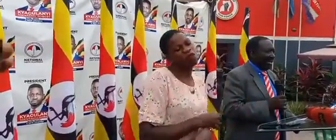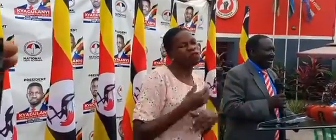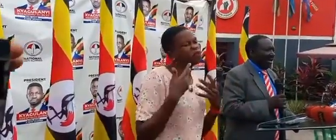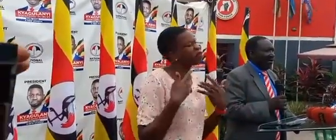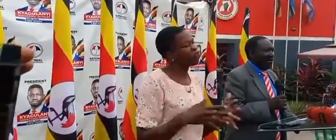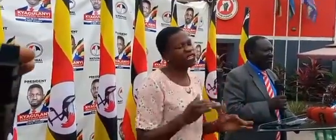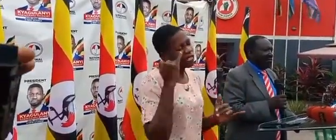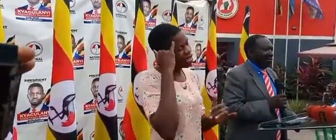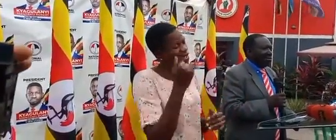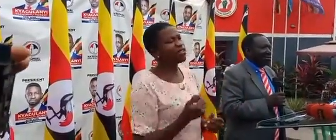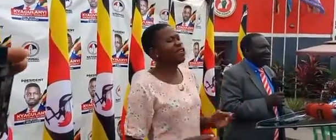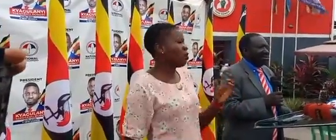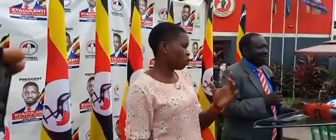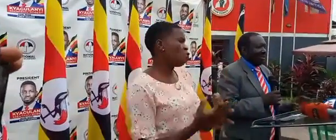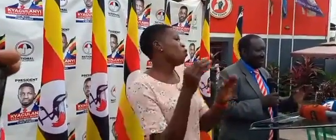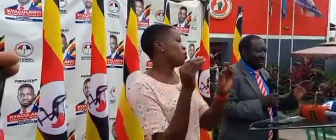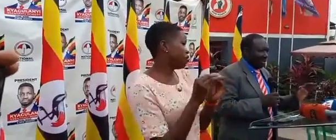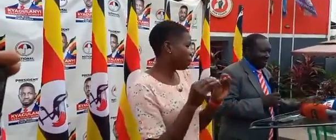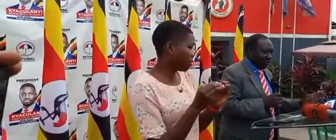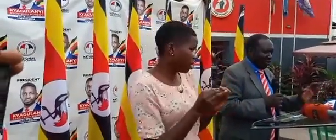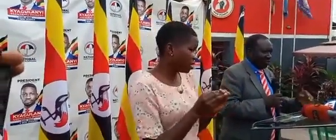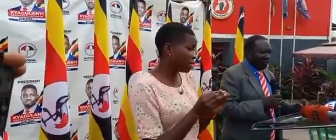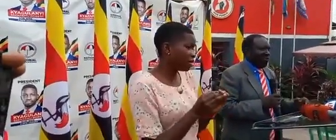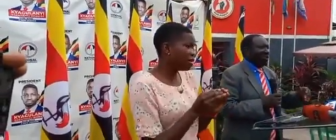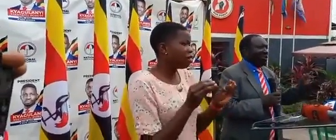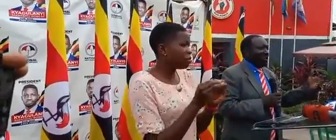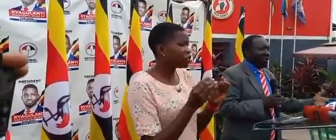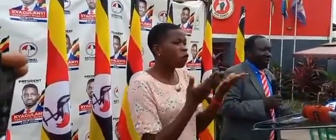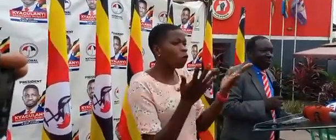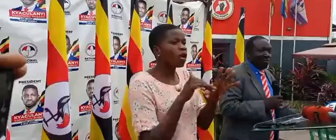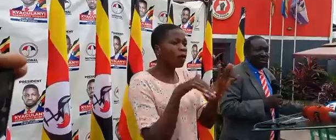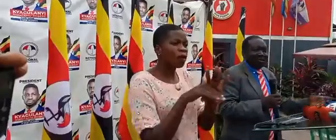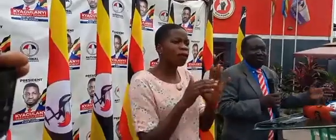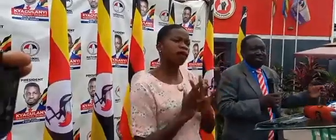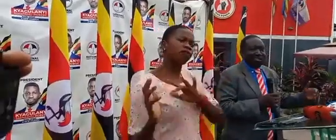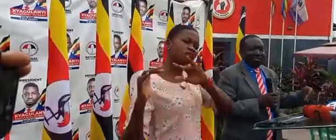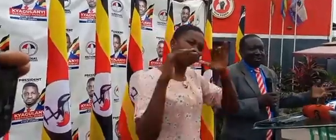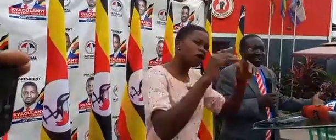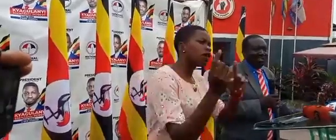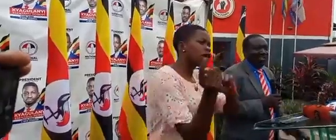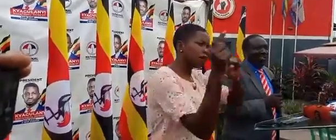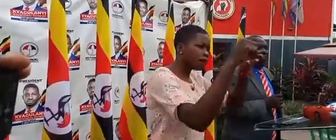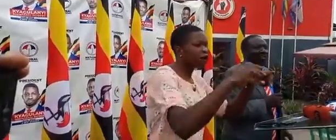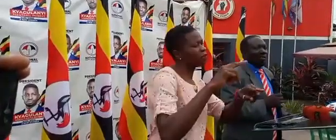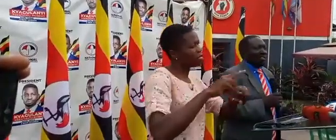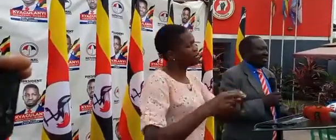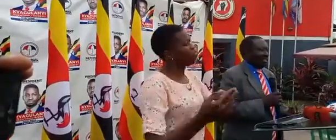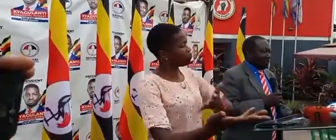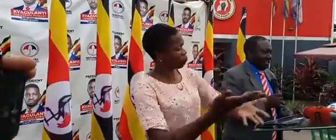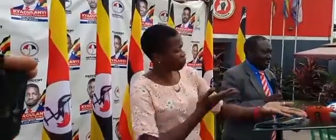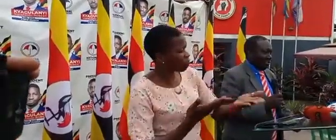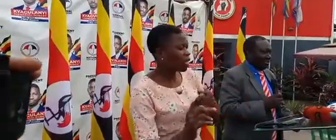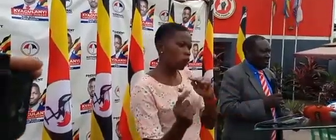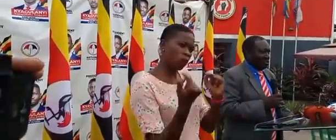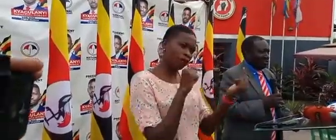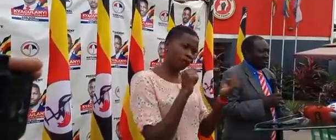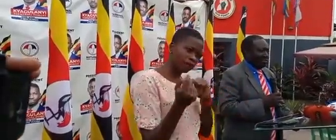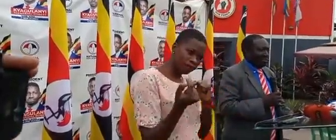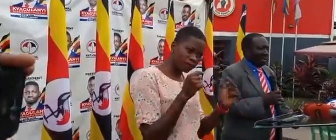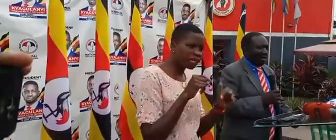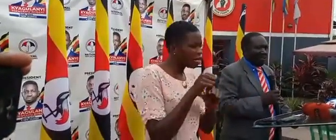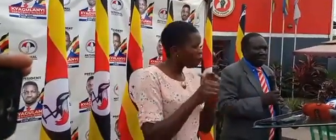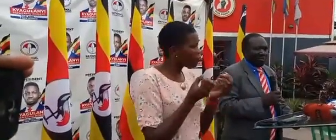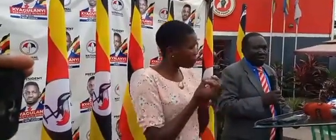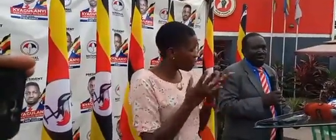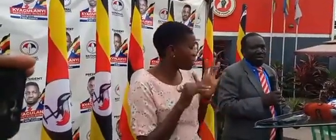the idea of our retreat, which we normally hold. We have been regularly holding retreats.